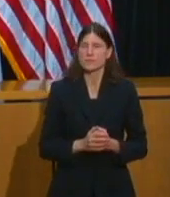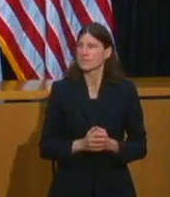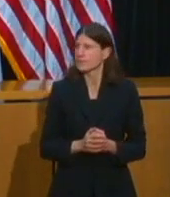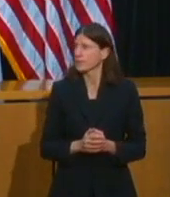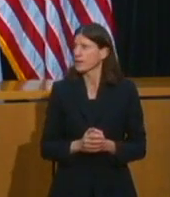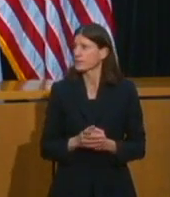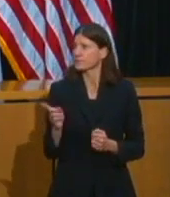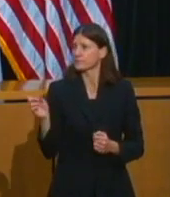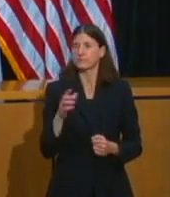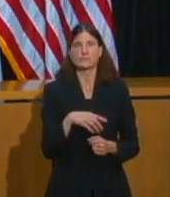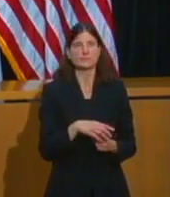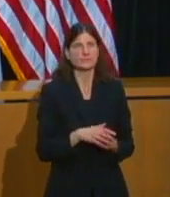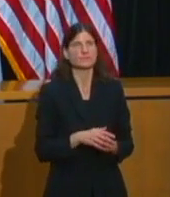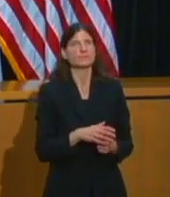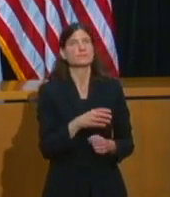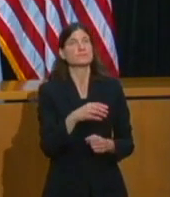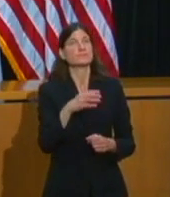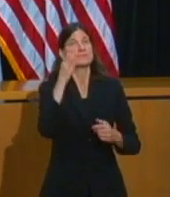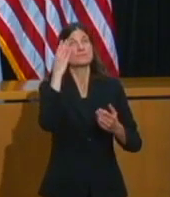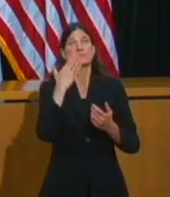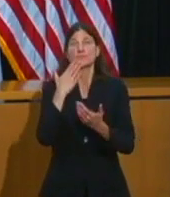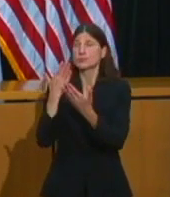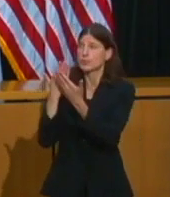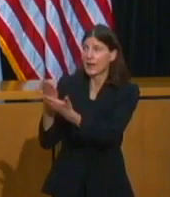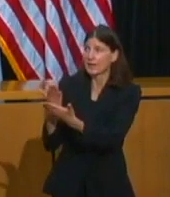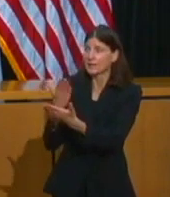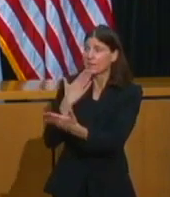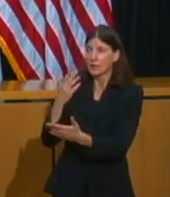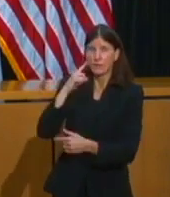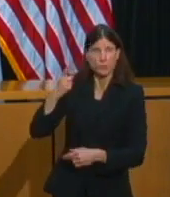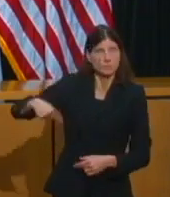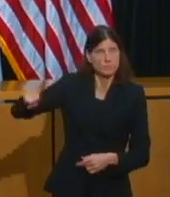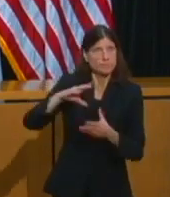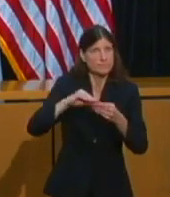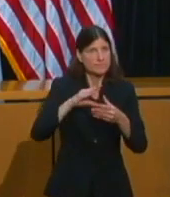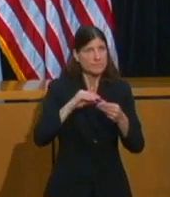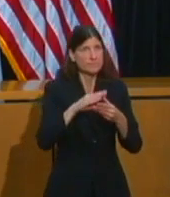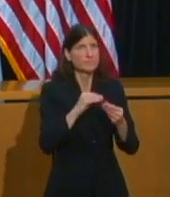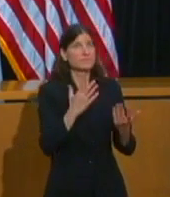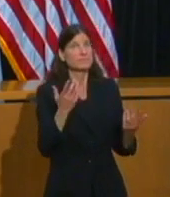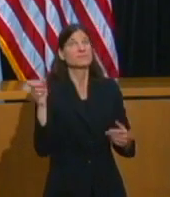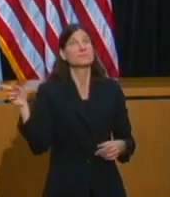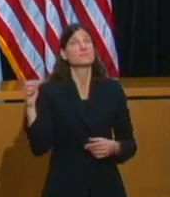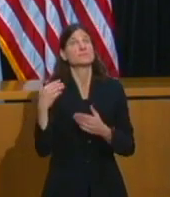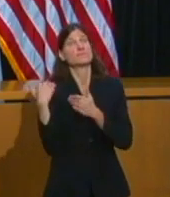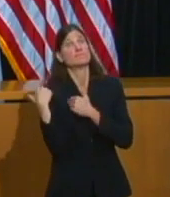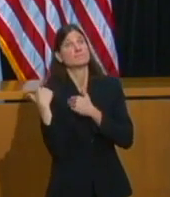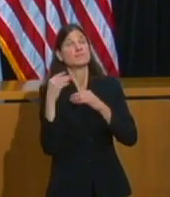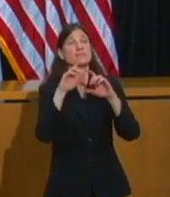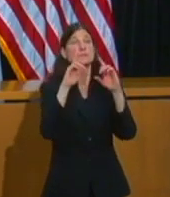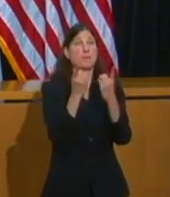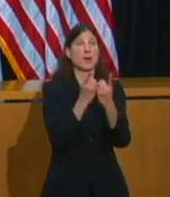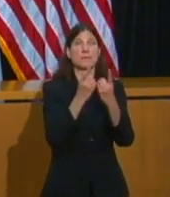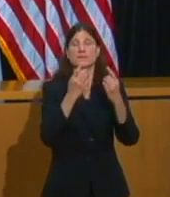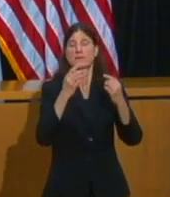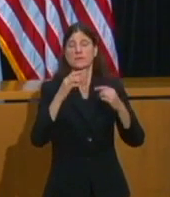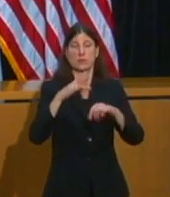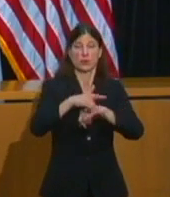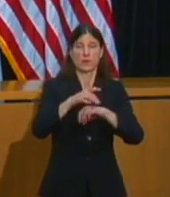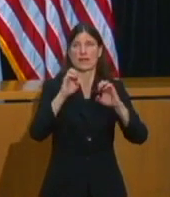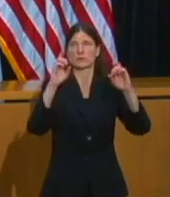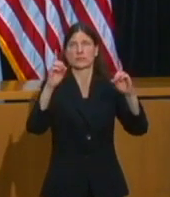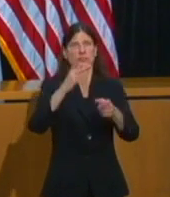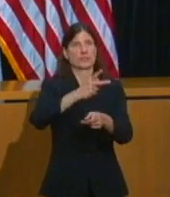Good afternoon. Thank you, Secretary Kinnealy. The Department of Early Education and Care, in collaboration with our providers and